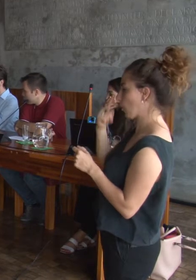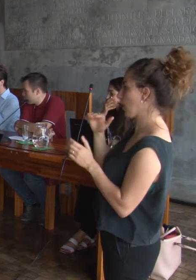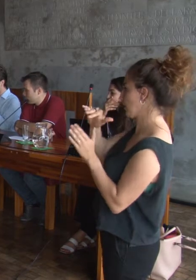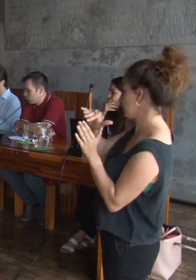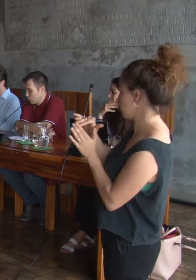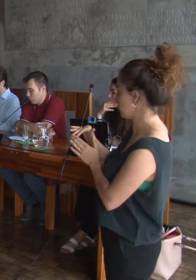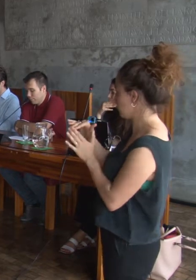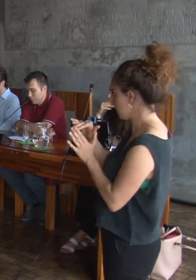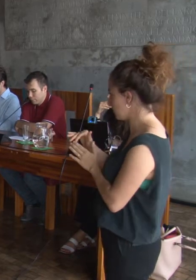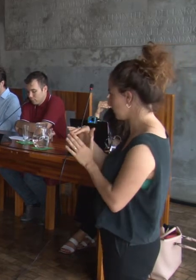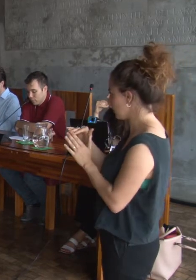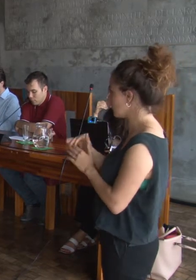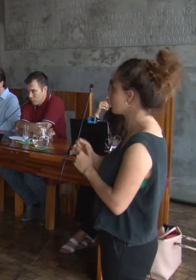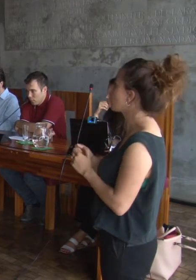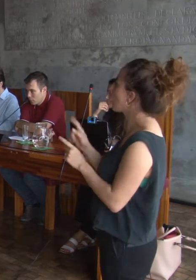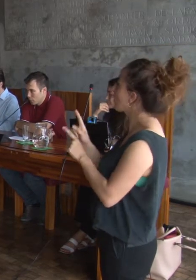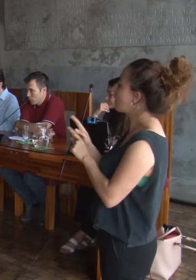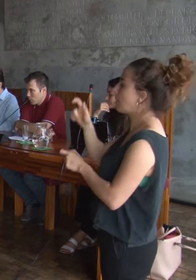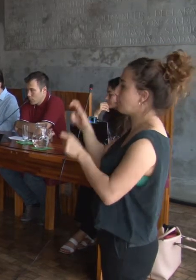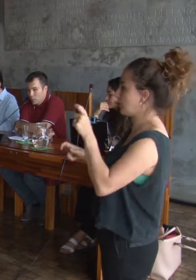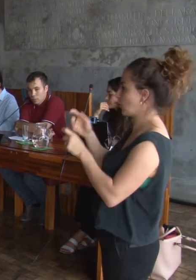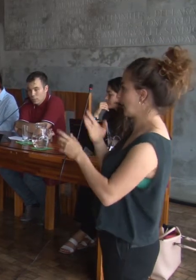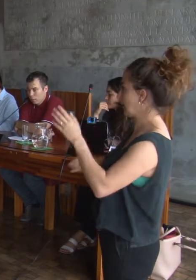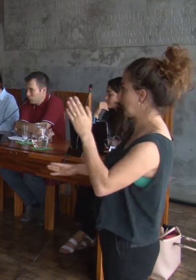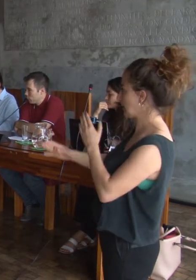of roles in society, such as people with disabilities.